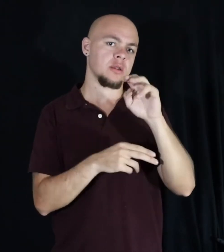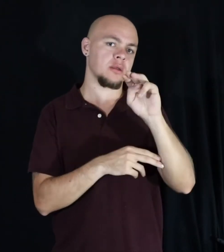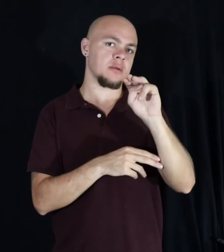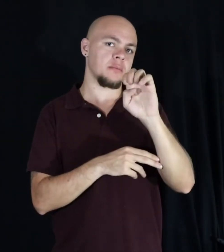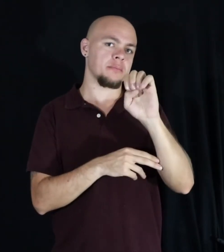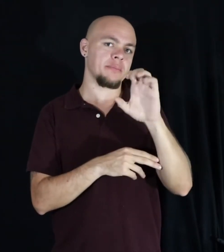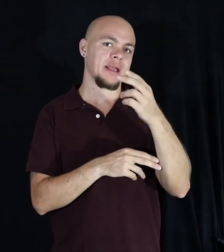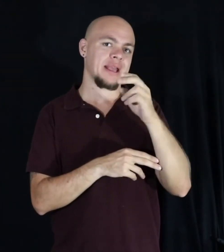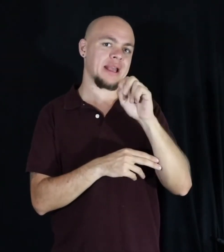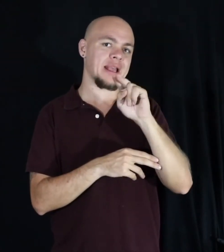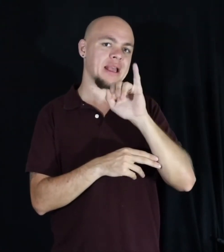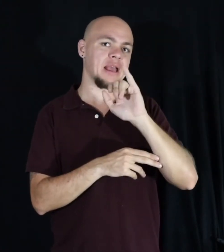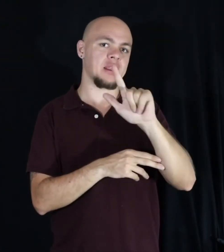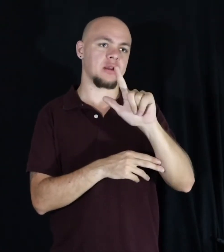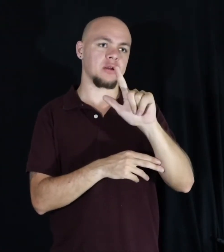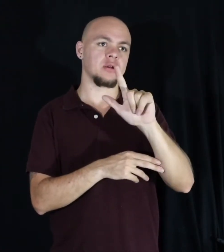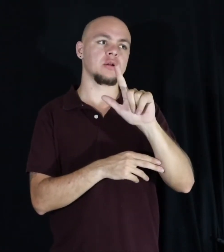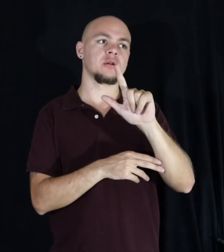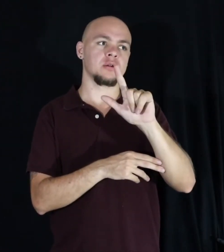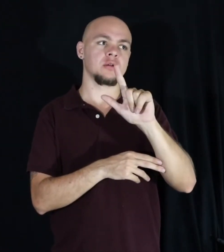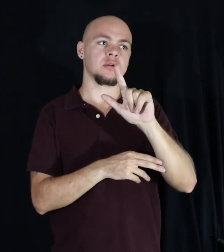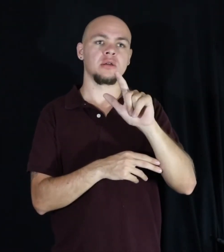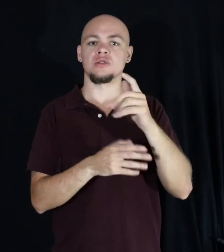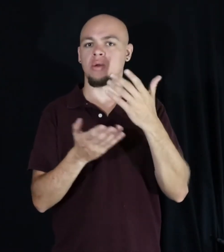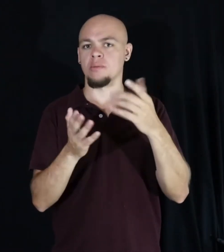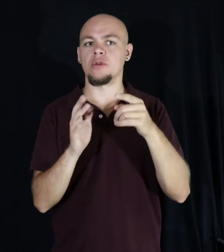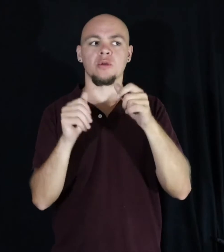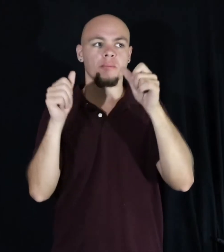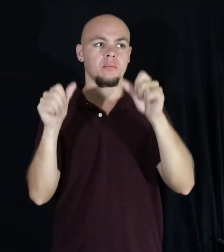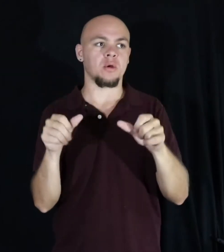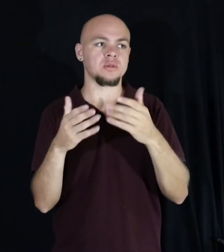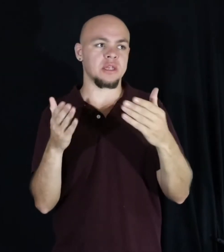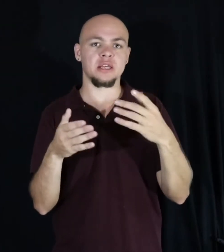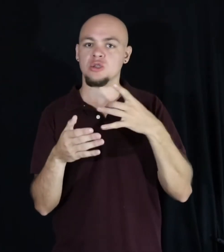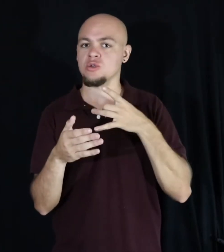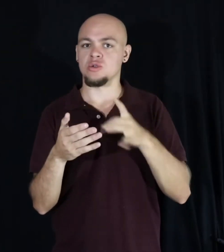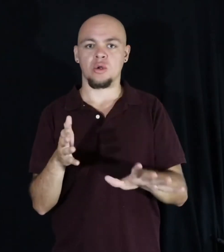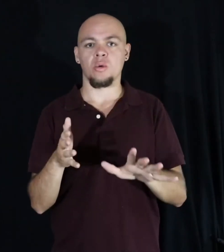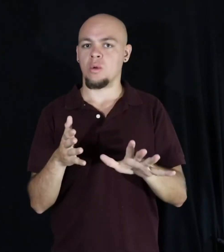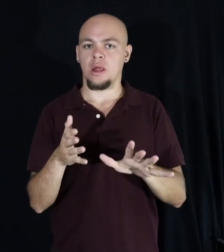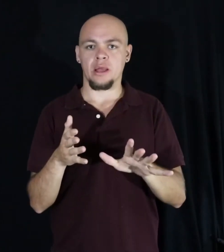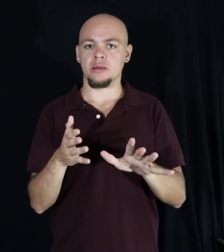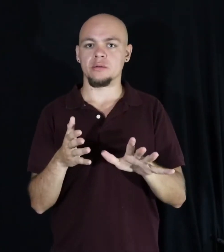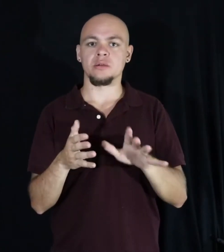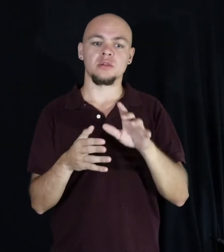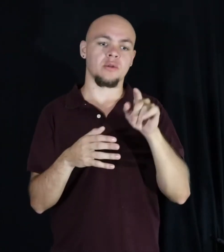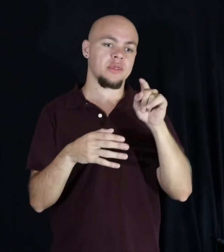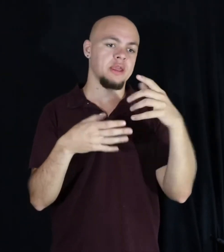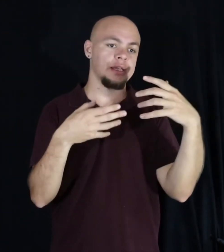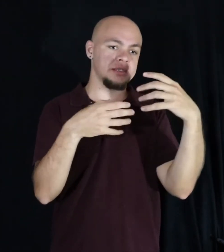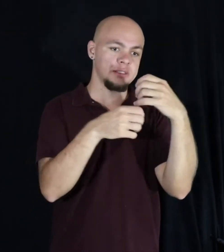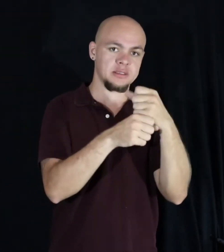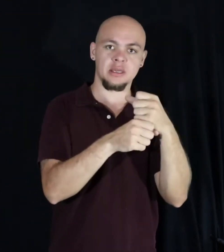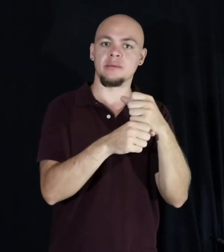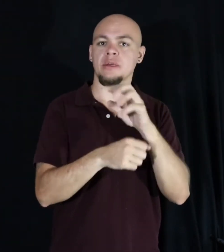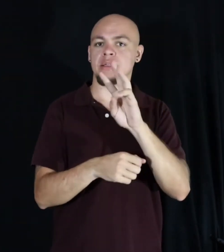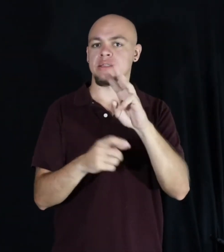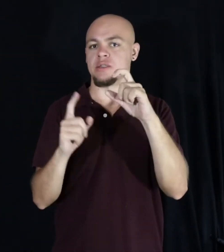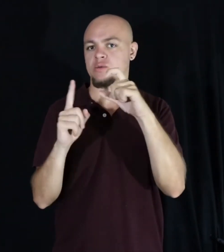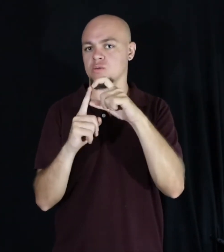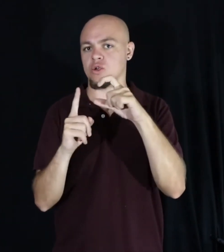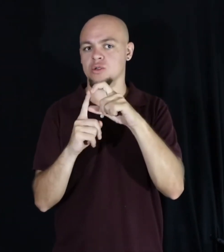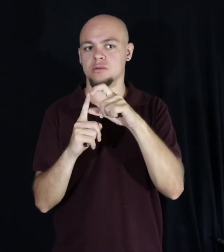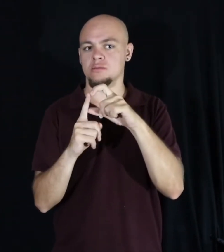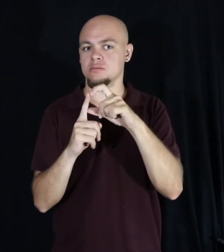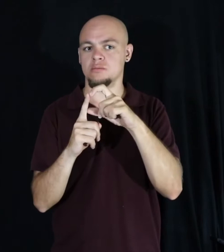which is a website where you can post tasks that you don't want to do yourself, such as, please summarize this text for me in 6 words. And I didn't